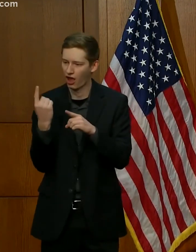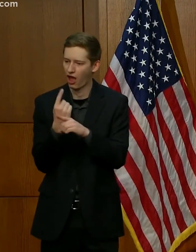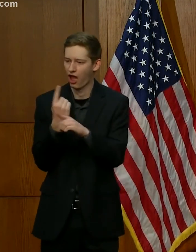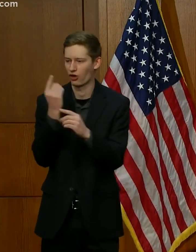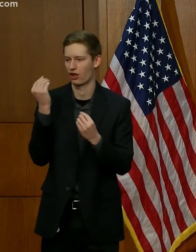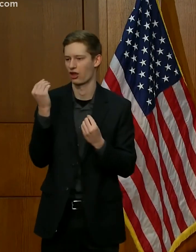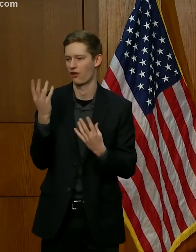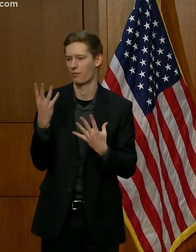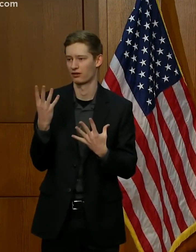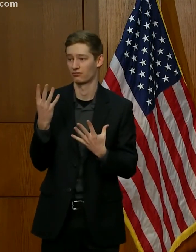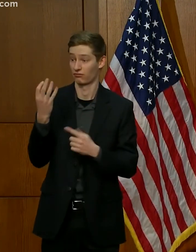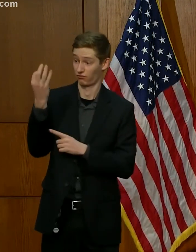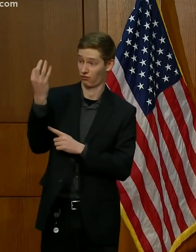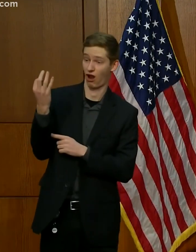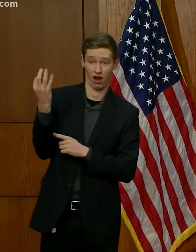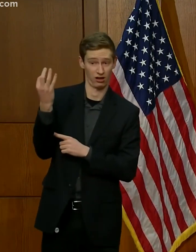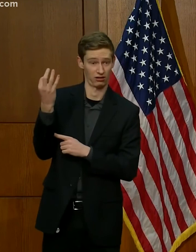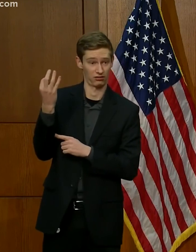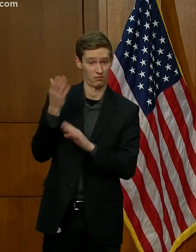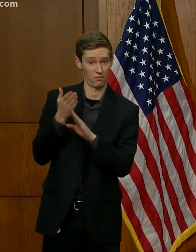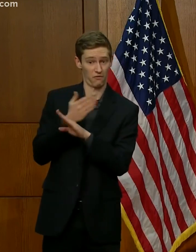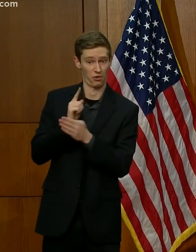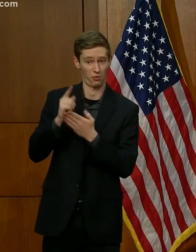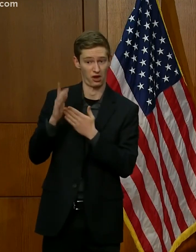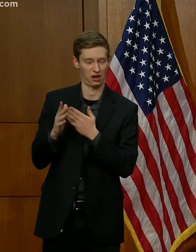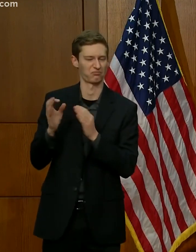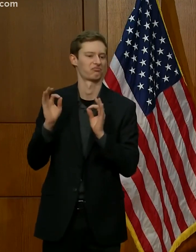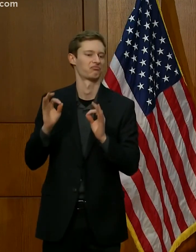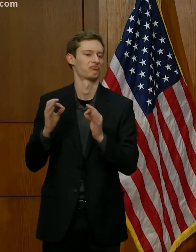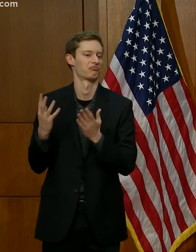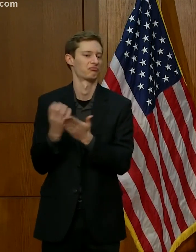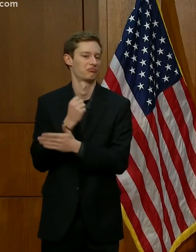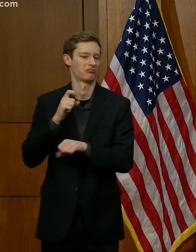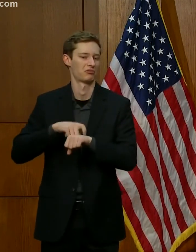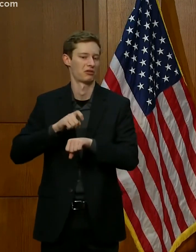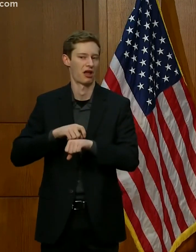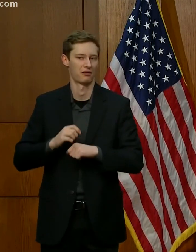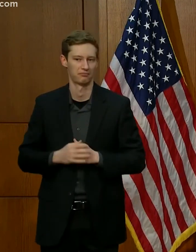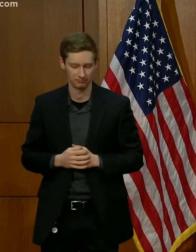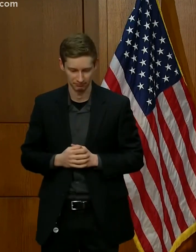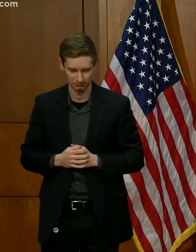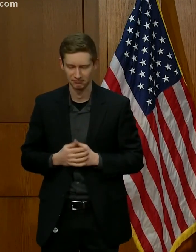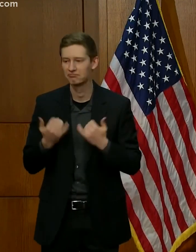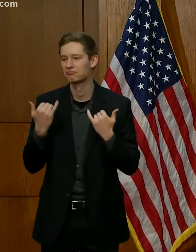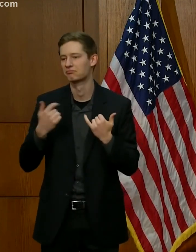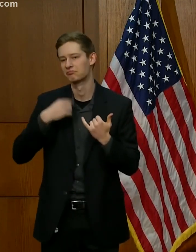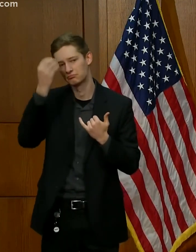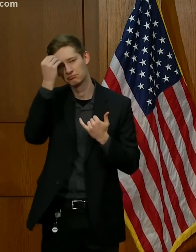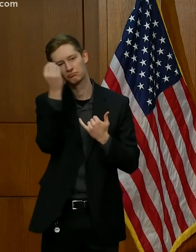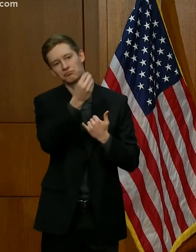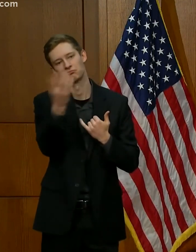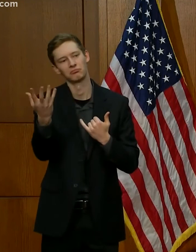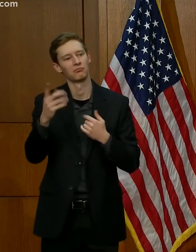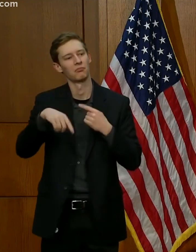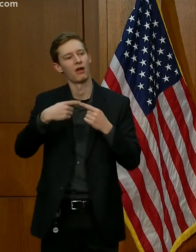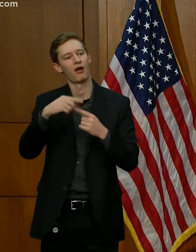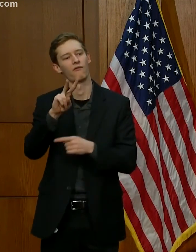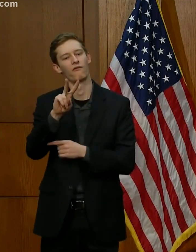will be a good time before the weekend. Today, I want to give folks an update on the virus in Virginia,